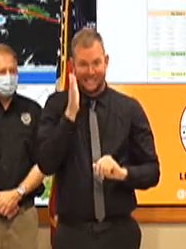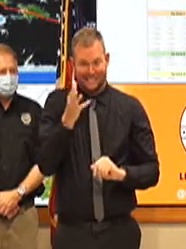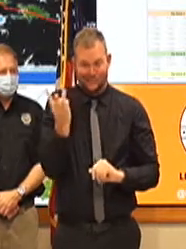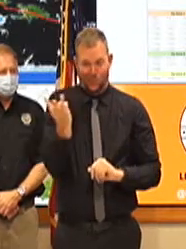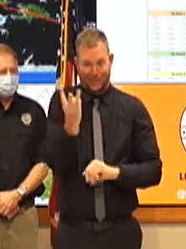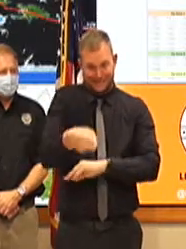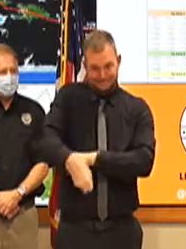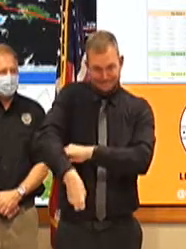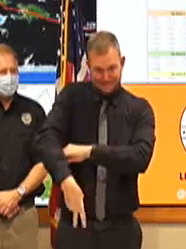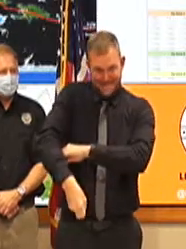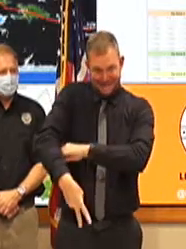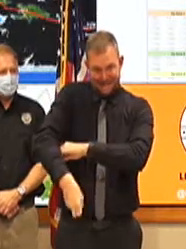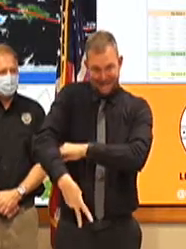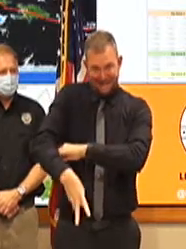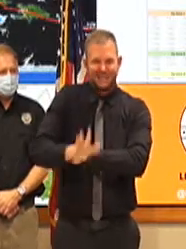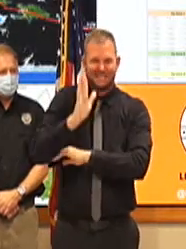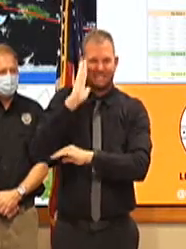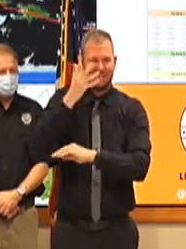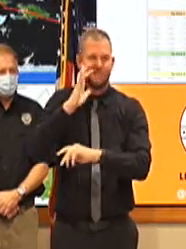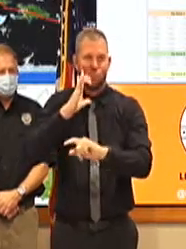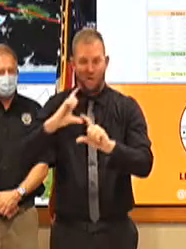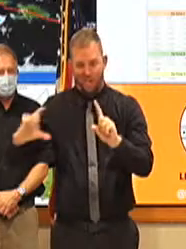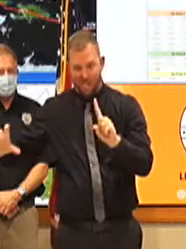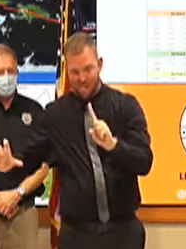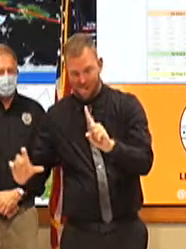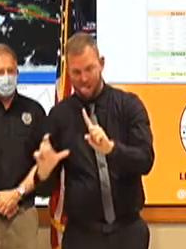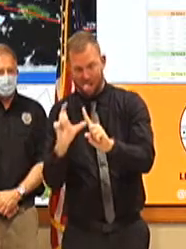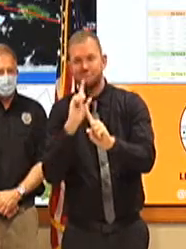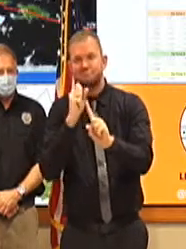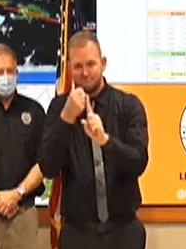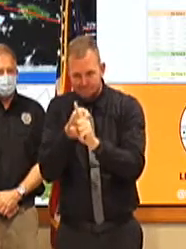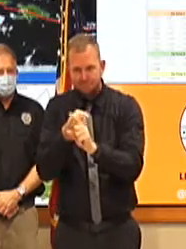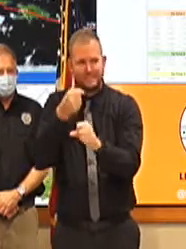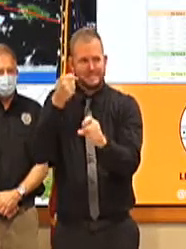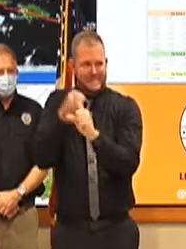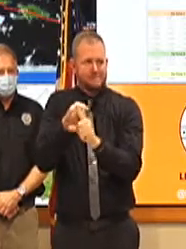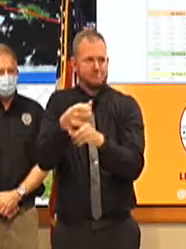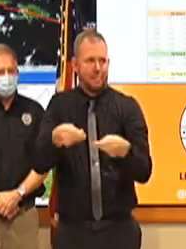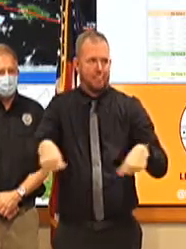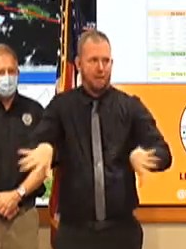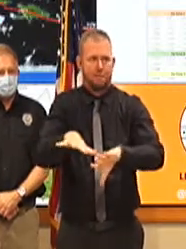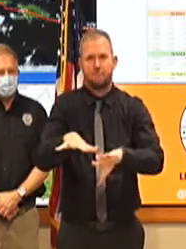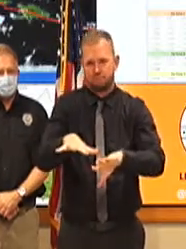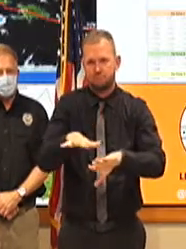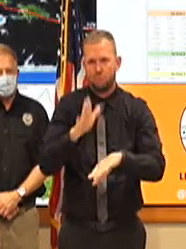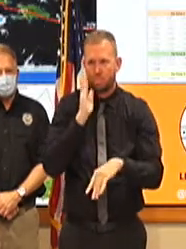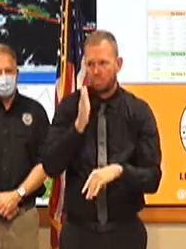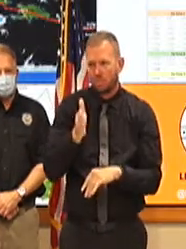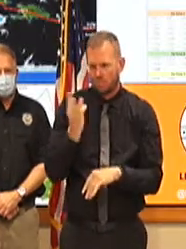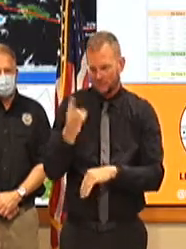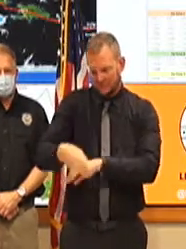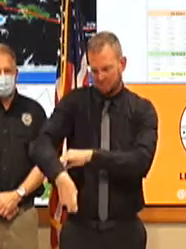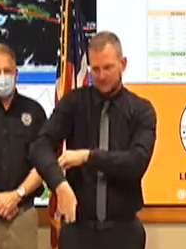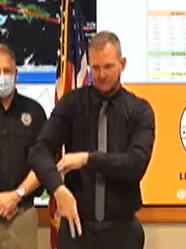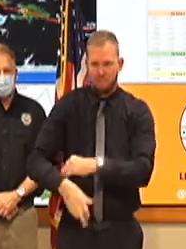between now and then to really fine-tune your